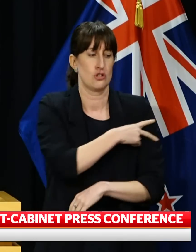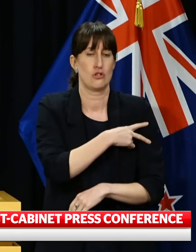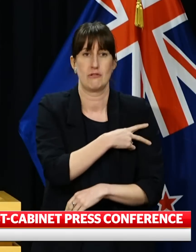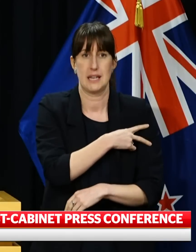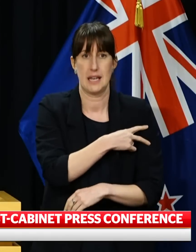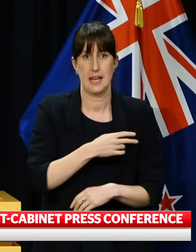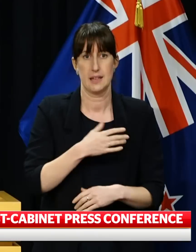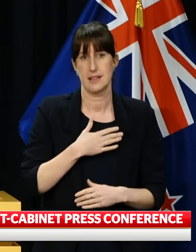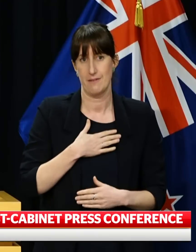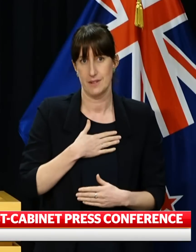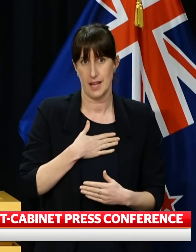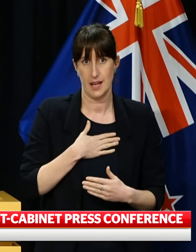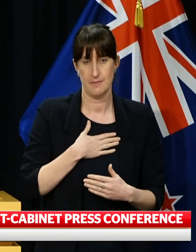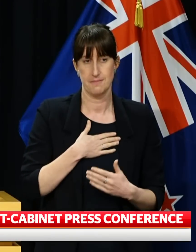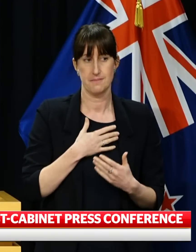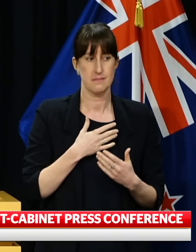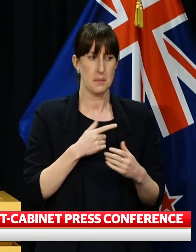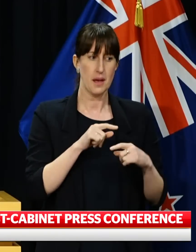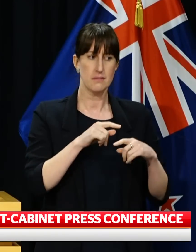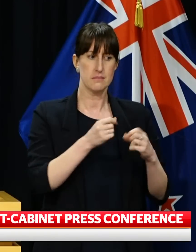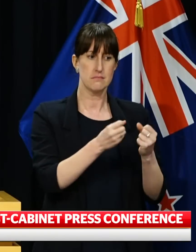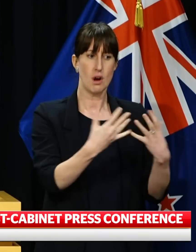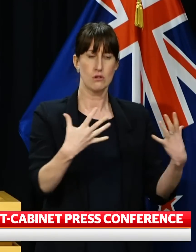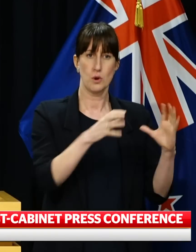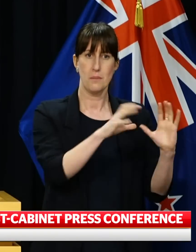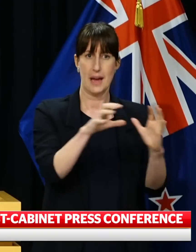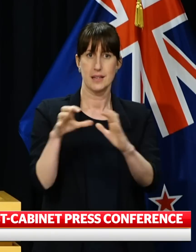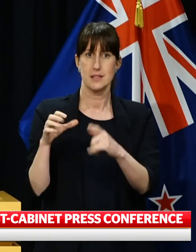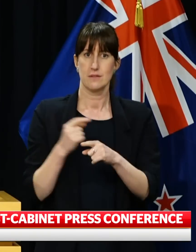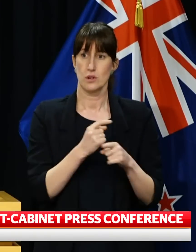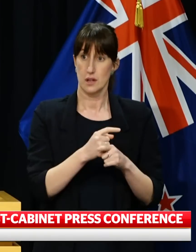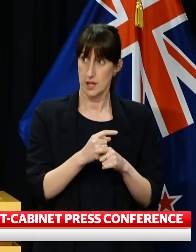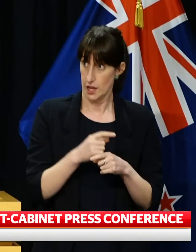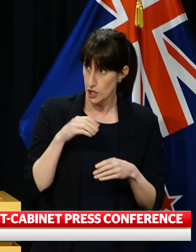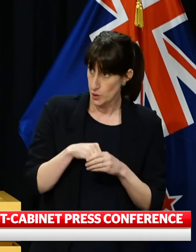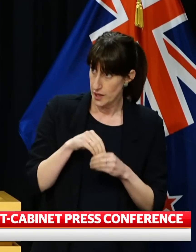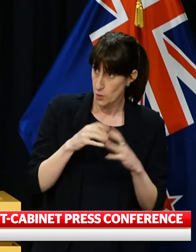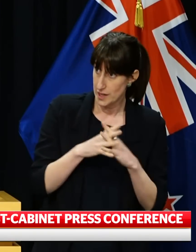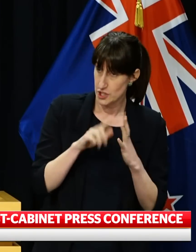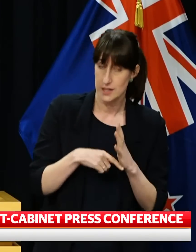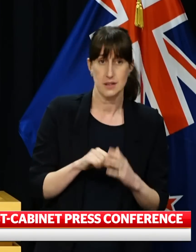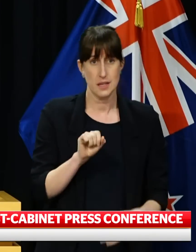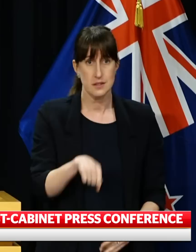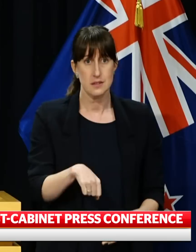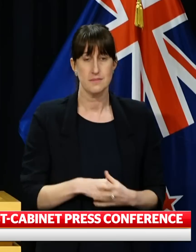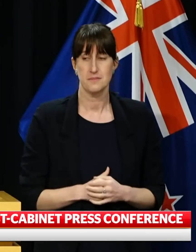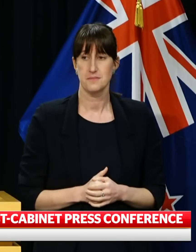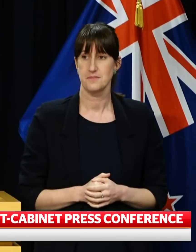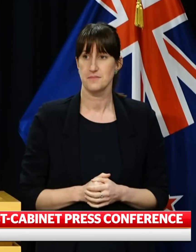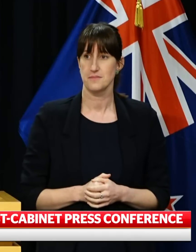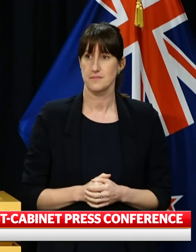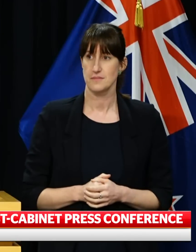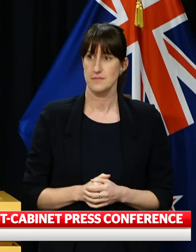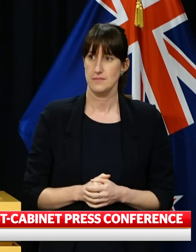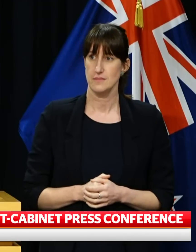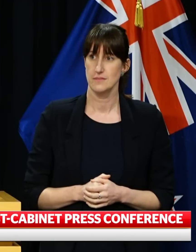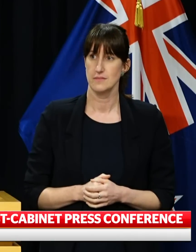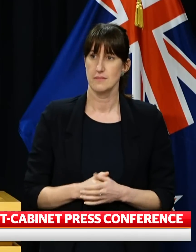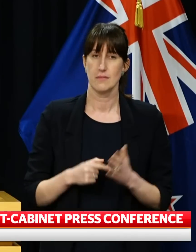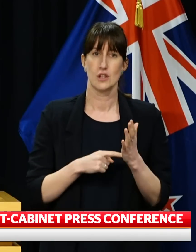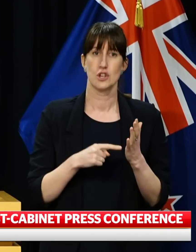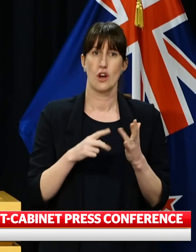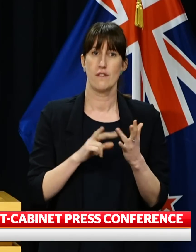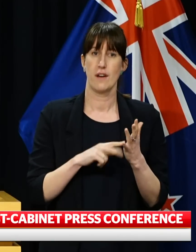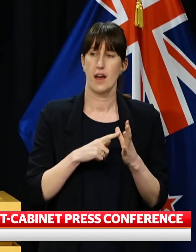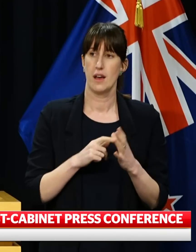have been happening cross-party. I think that's the best way to approach it. Does it include Willie Jackson? Yes, of course. Messaging that's being promulgated by people